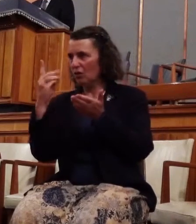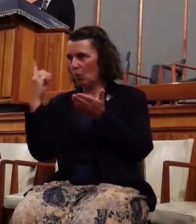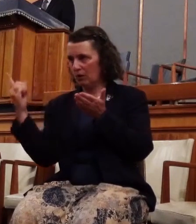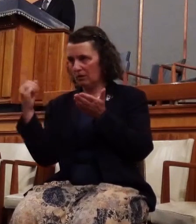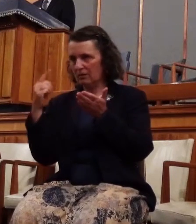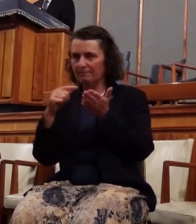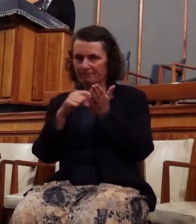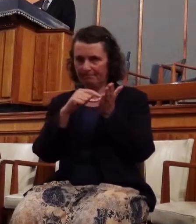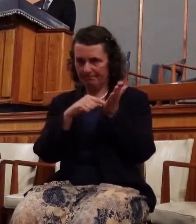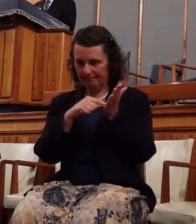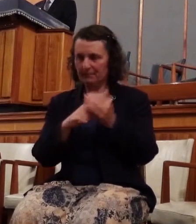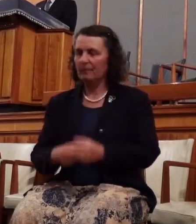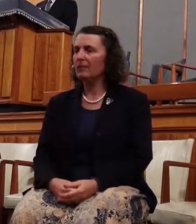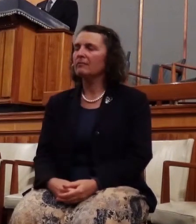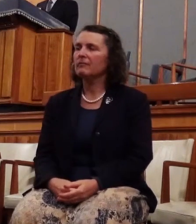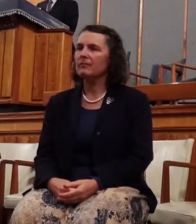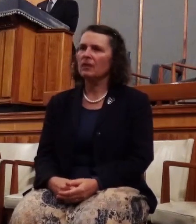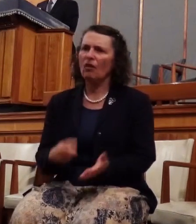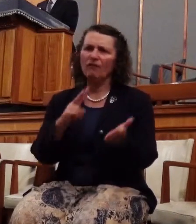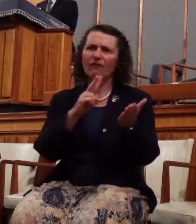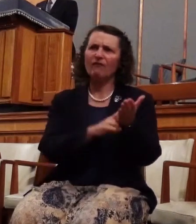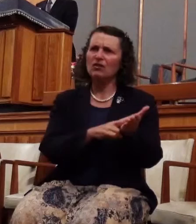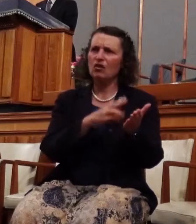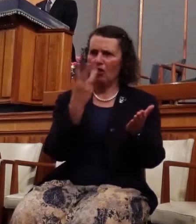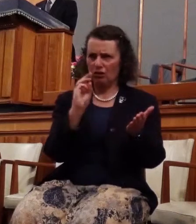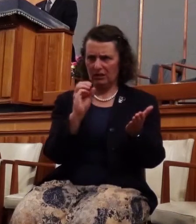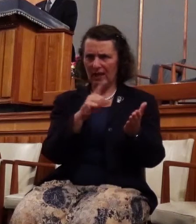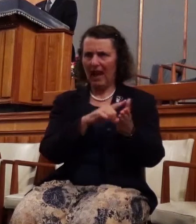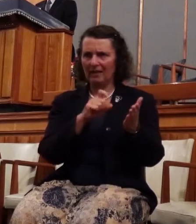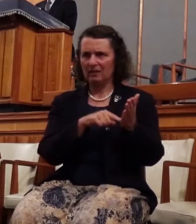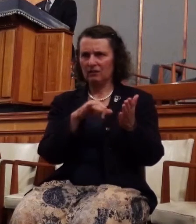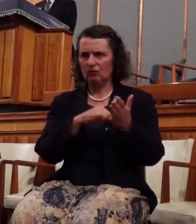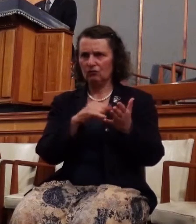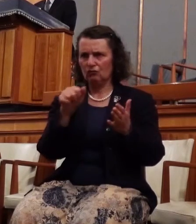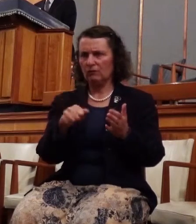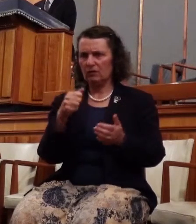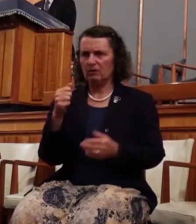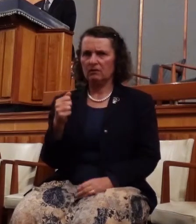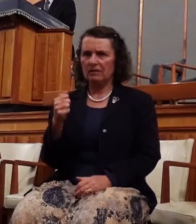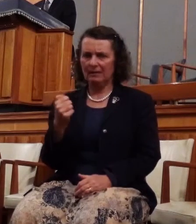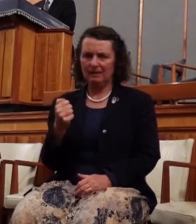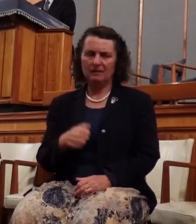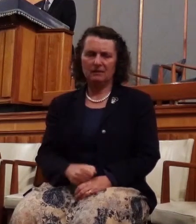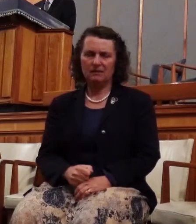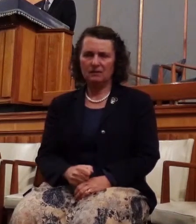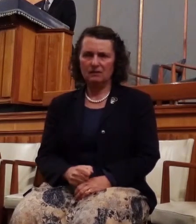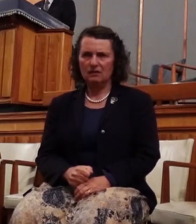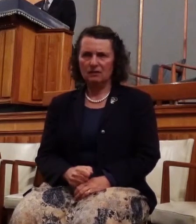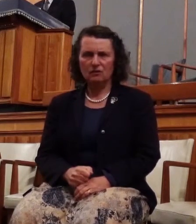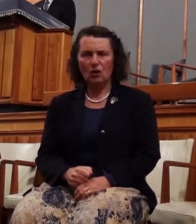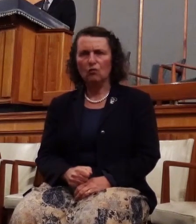30. And brought them out, the jailer brought them out and said,